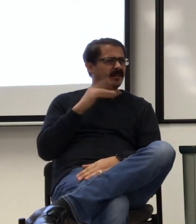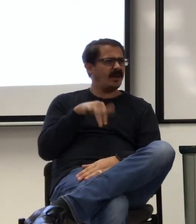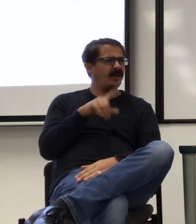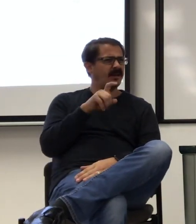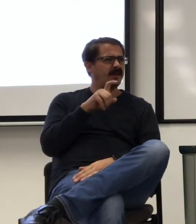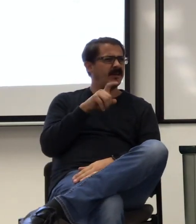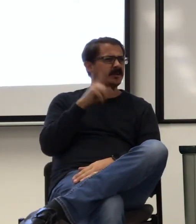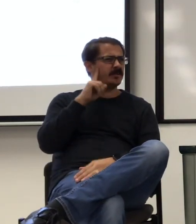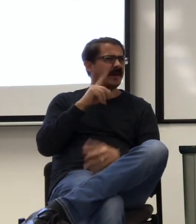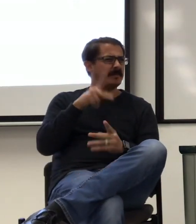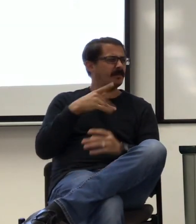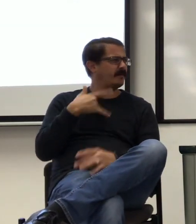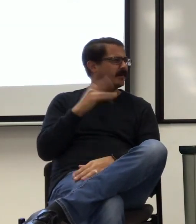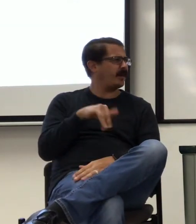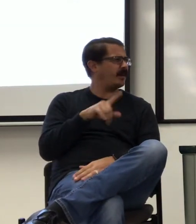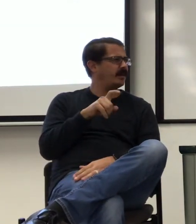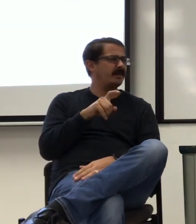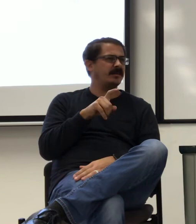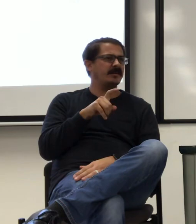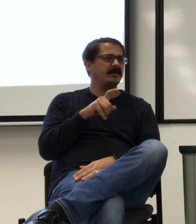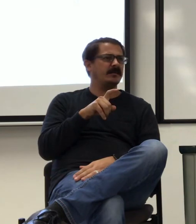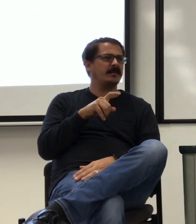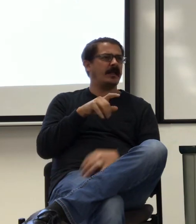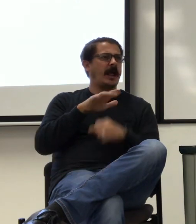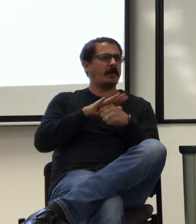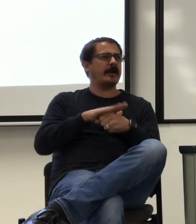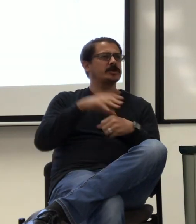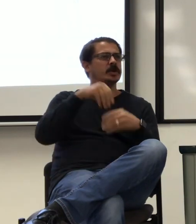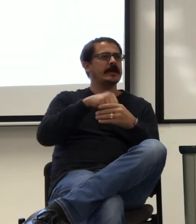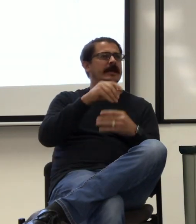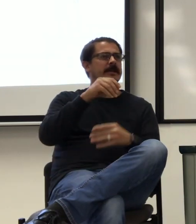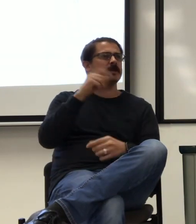All right, let's do the trachea next.